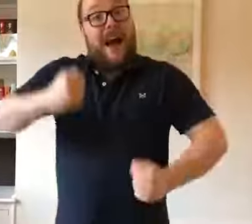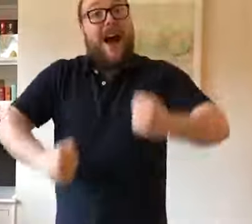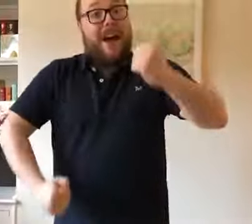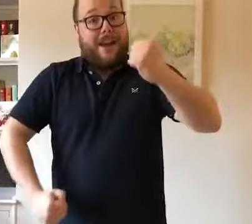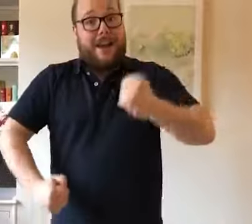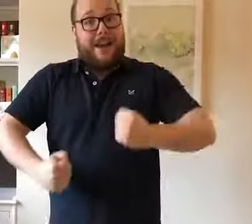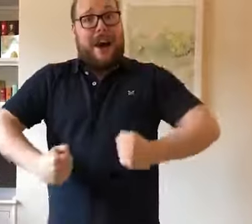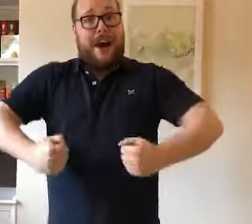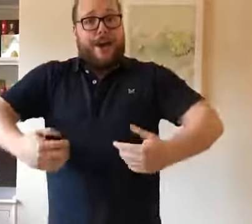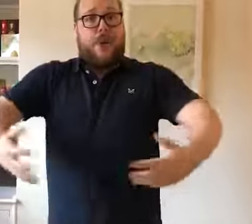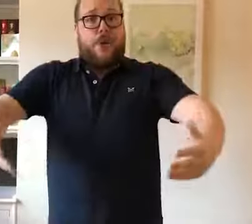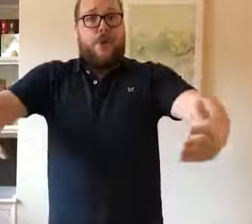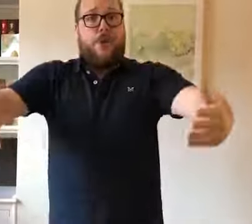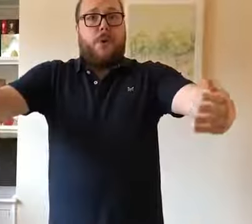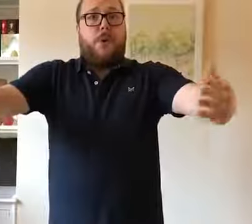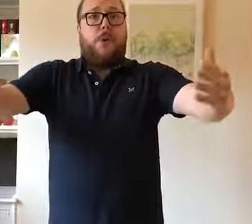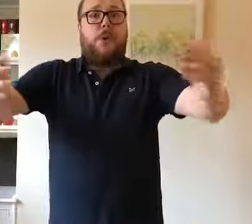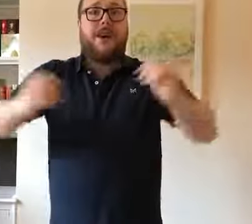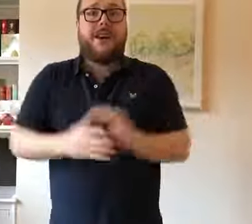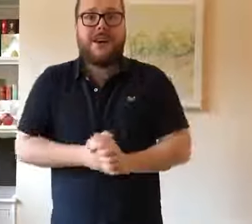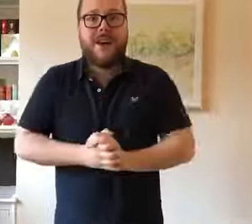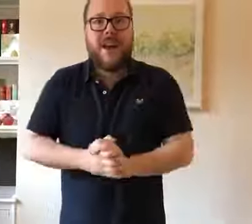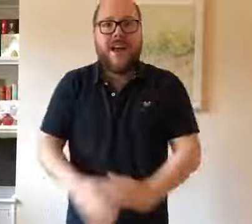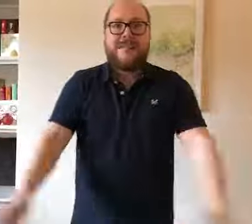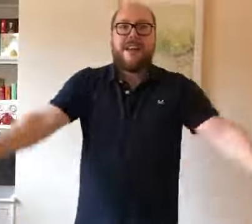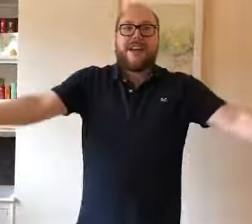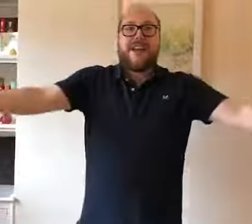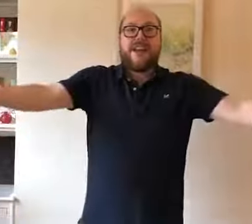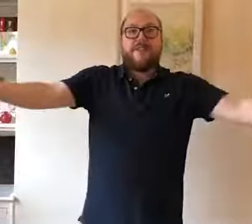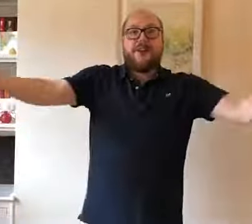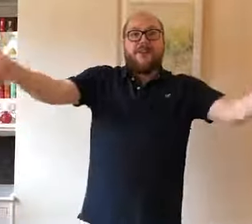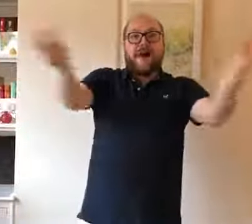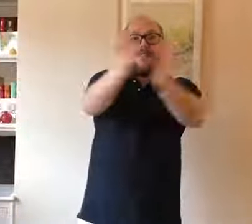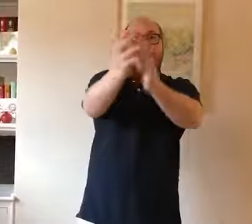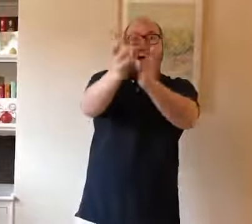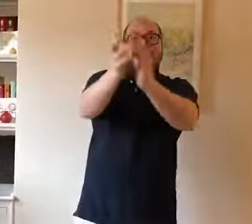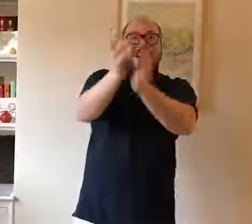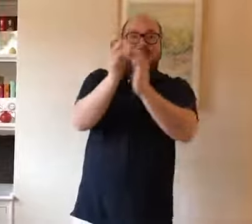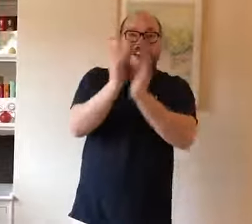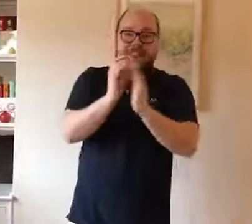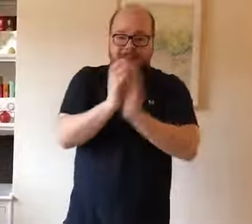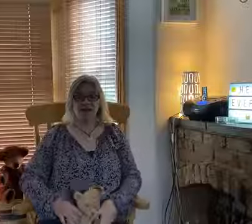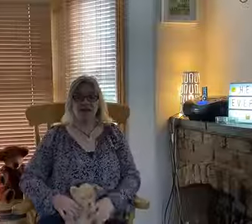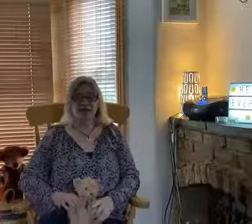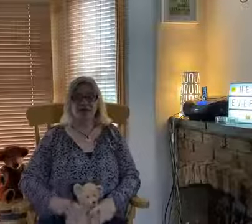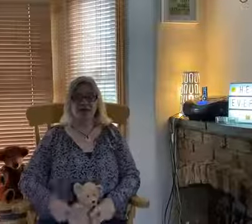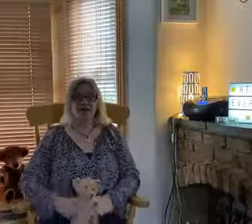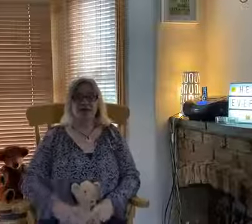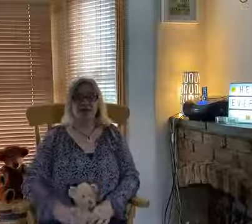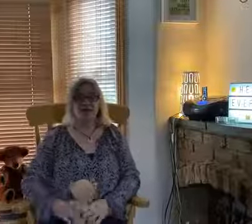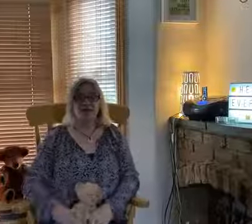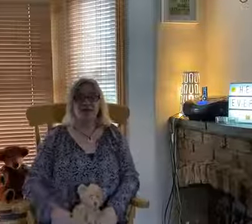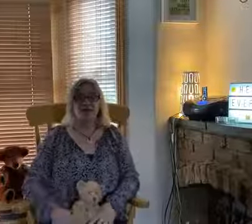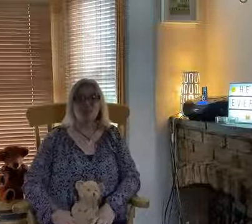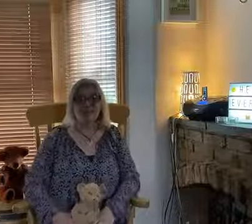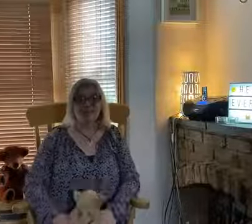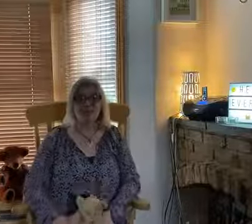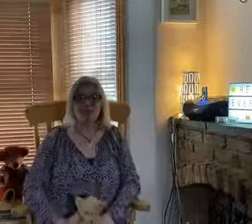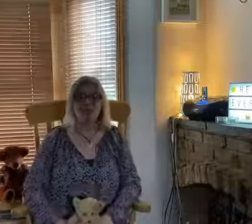-I-E-I-O. Very good everybody. Well done. Okay. Well done everybody.